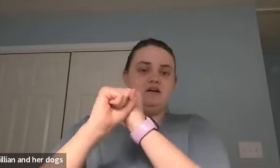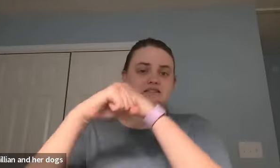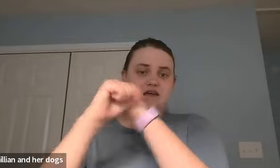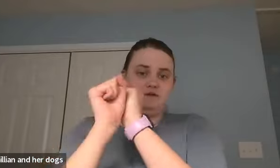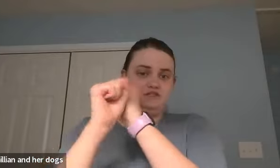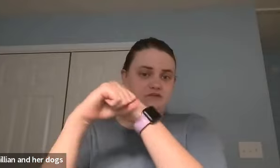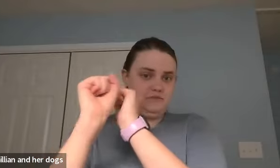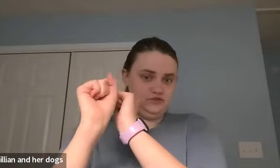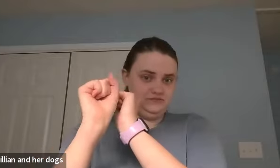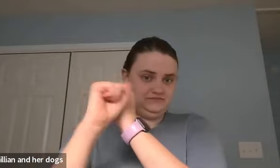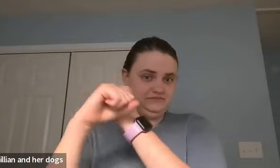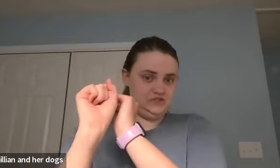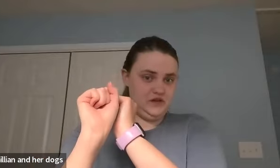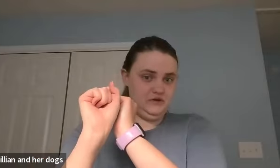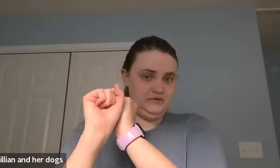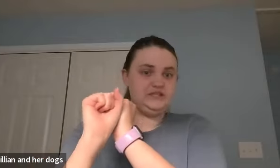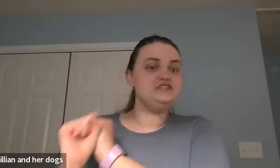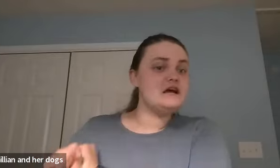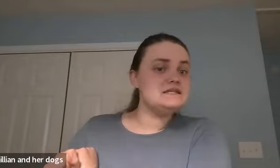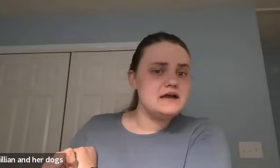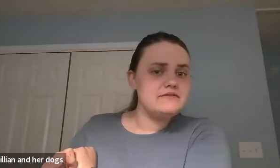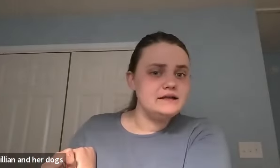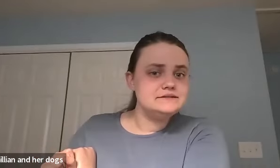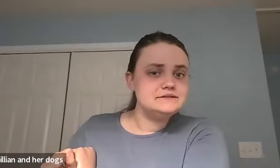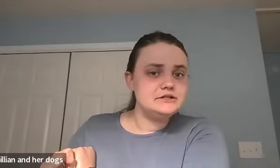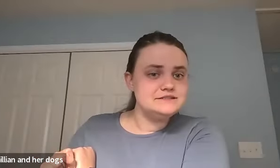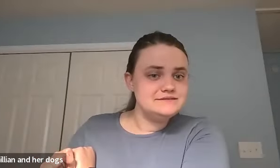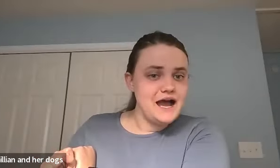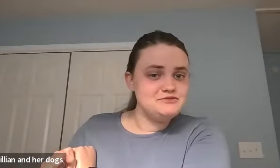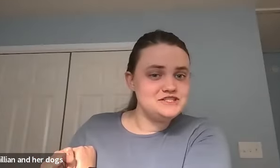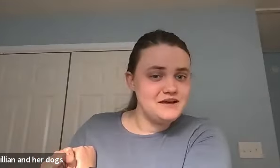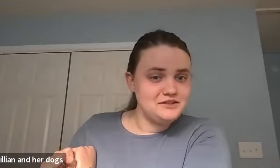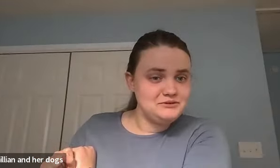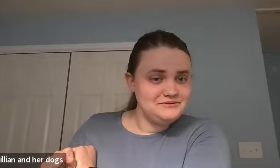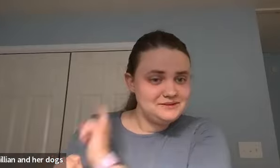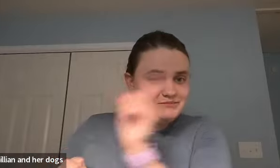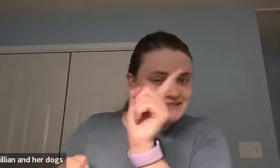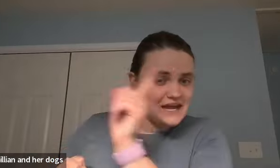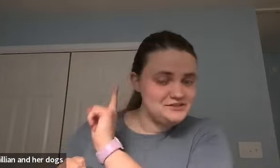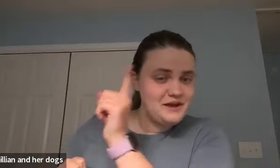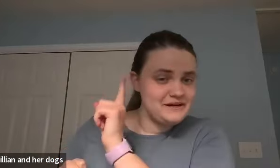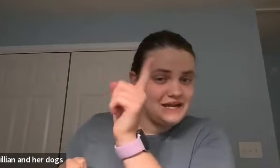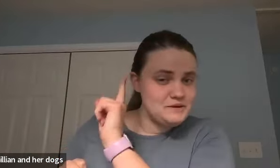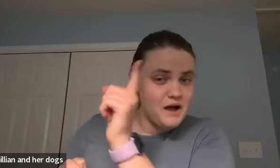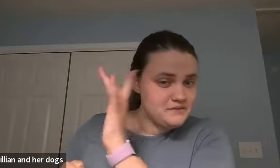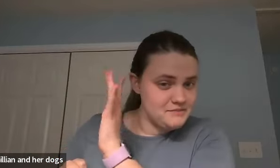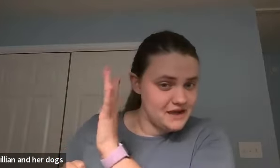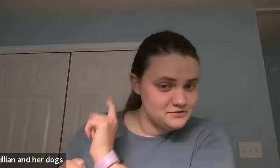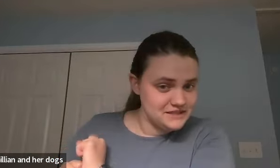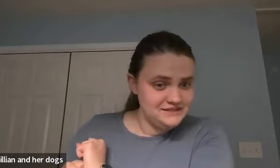is sideways doing that motion. So please do not sign that, girls. I'm just telling you, please. I do not want an angry mom coming after me.